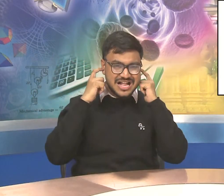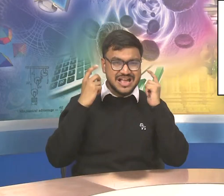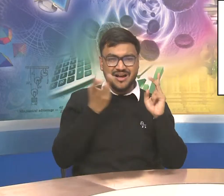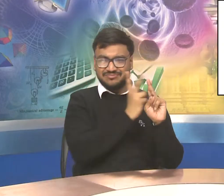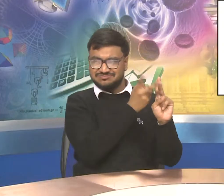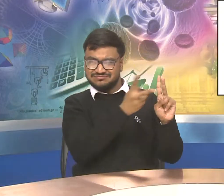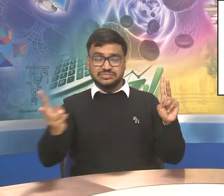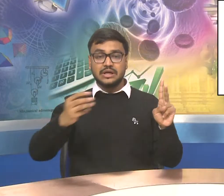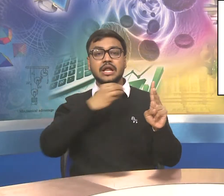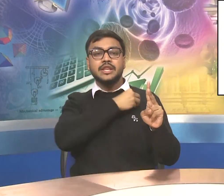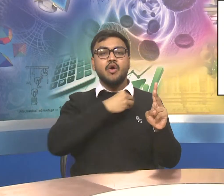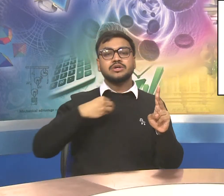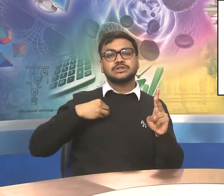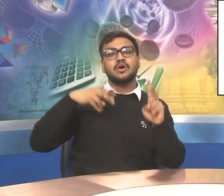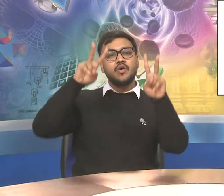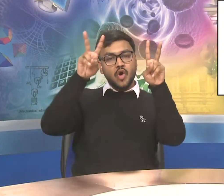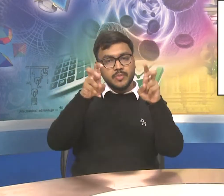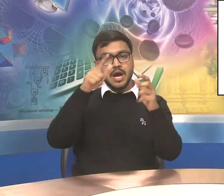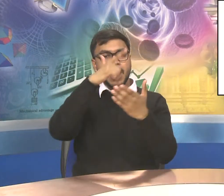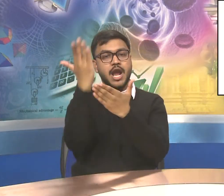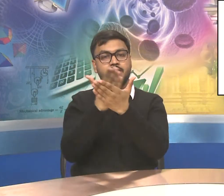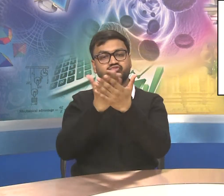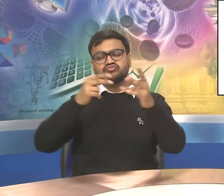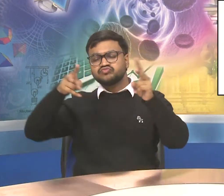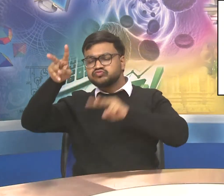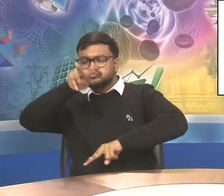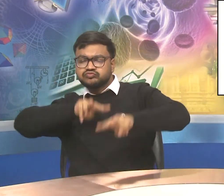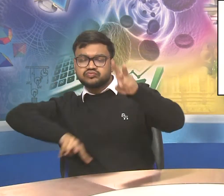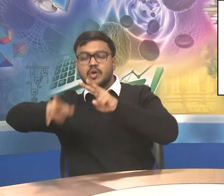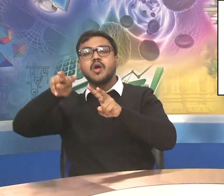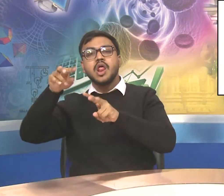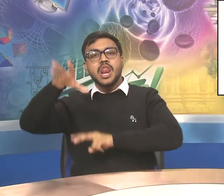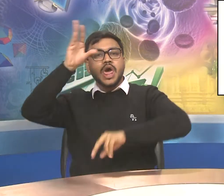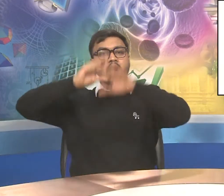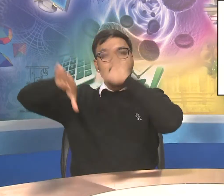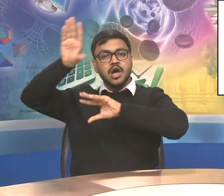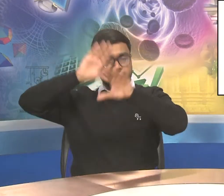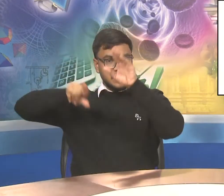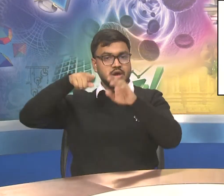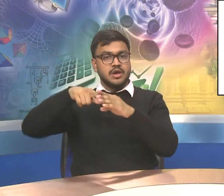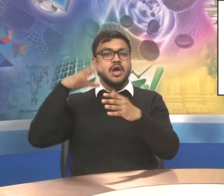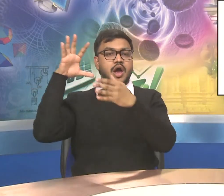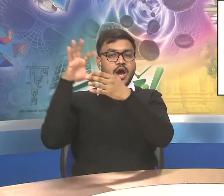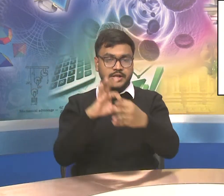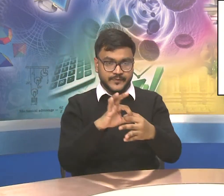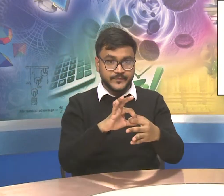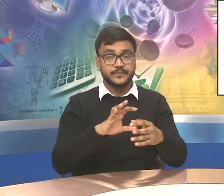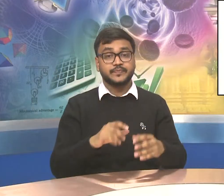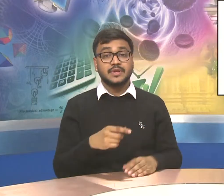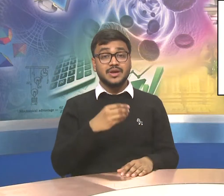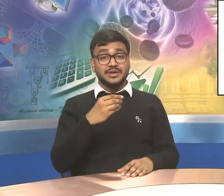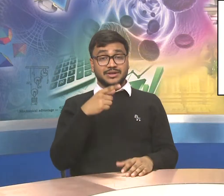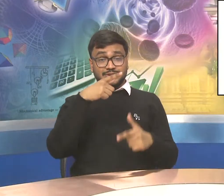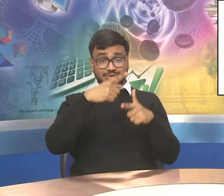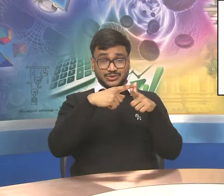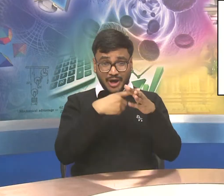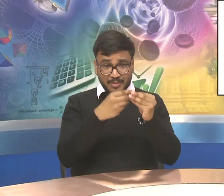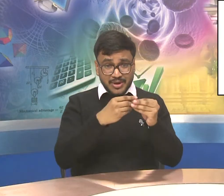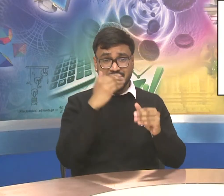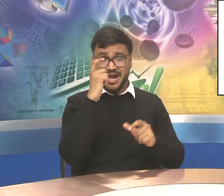engineers, consultants, etc. needs information to pursue their careers